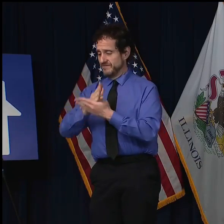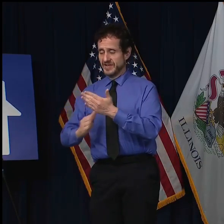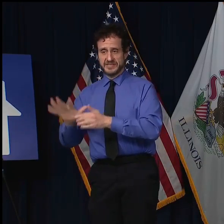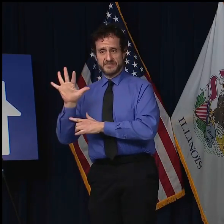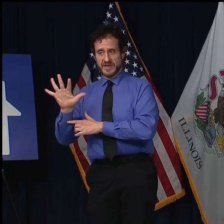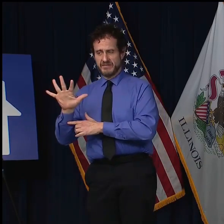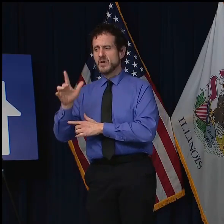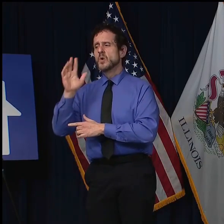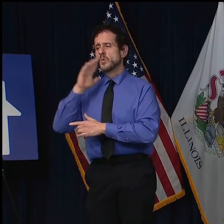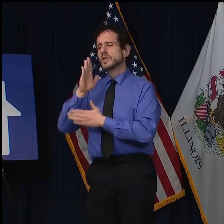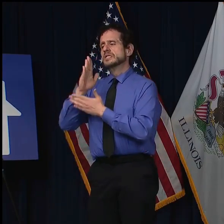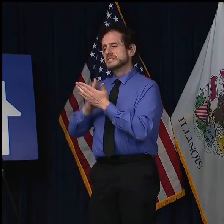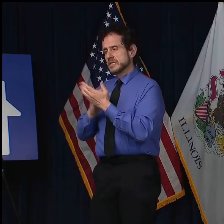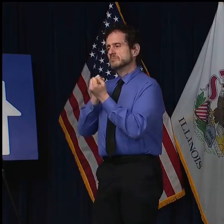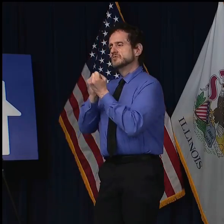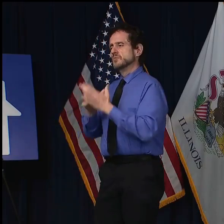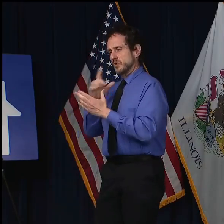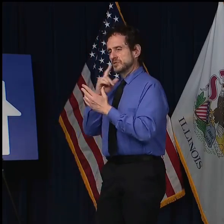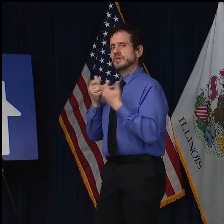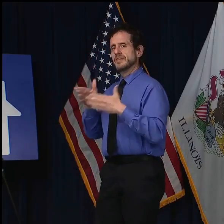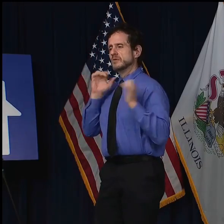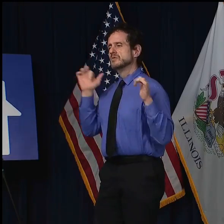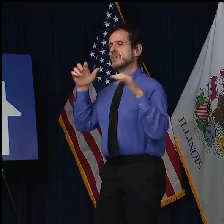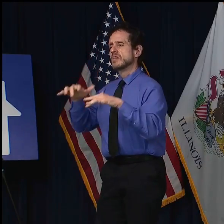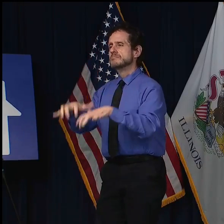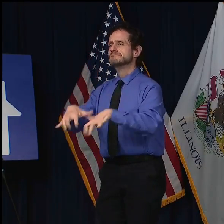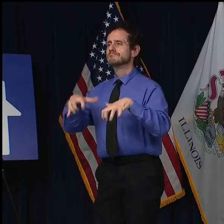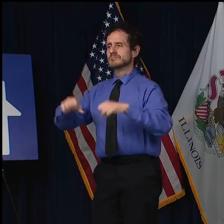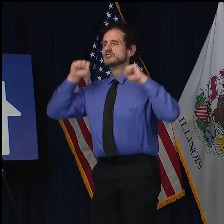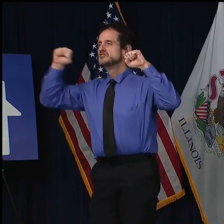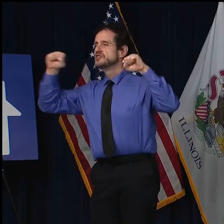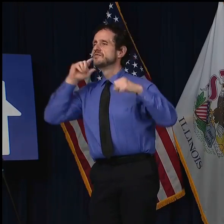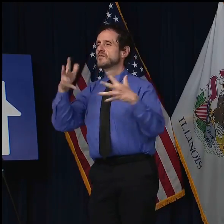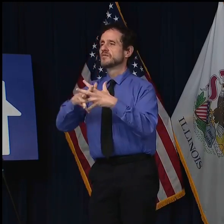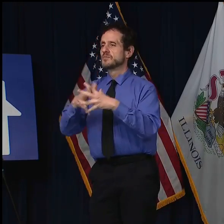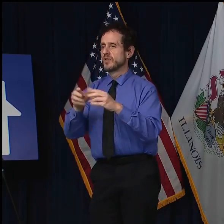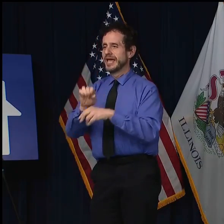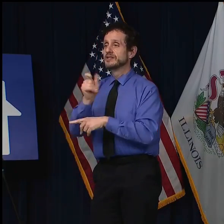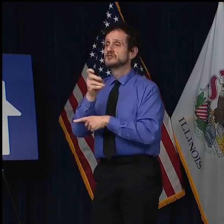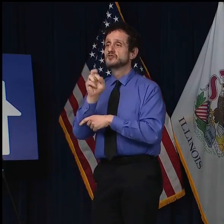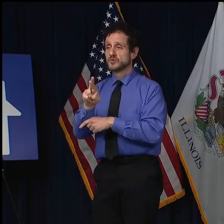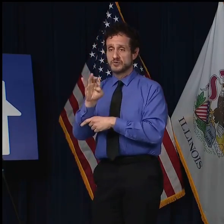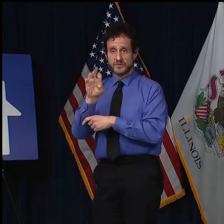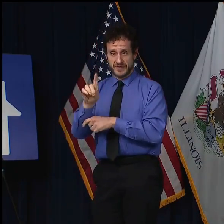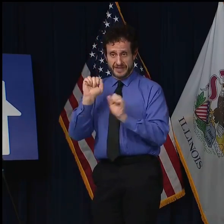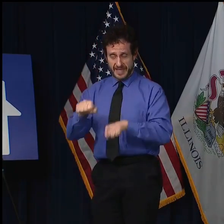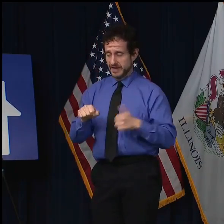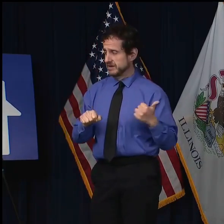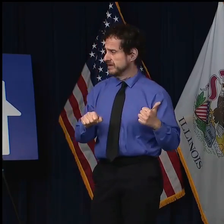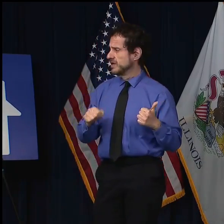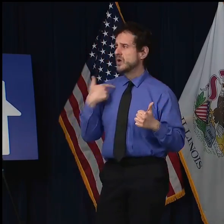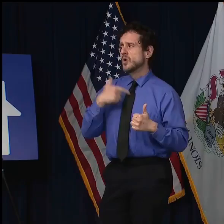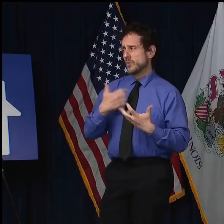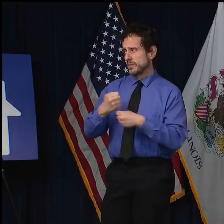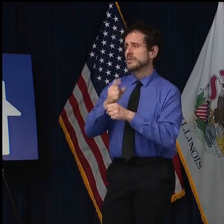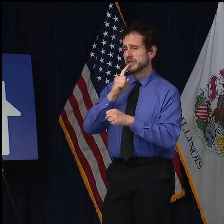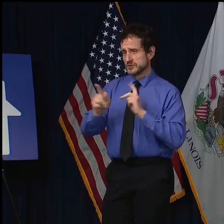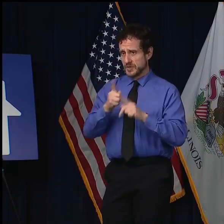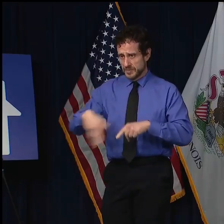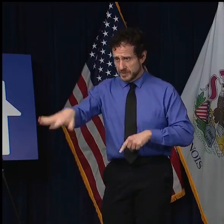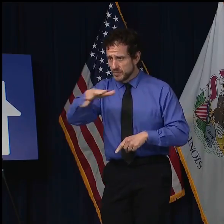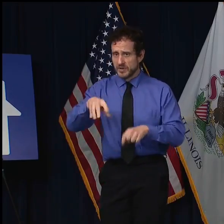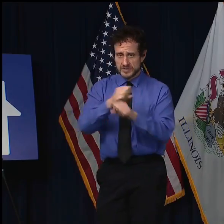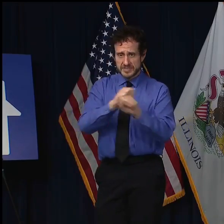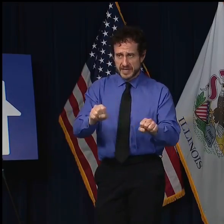number of fans be allowed to attend games at Soldier Field? Well, again, we want to make sure that everybody's safe. So all across the